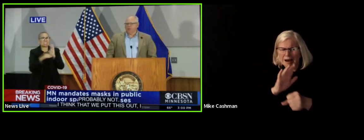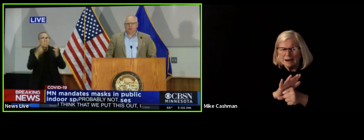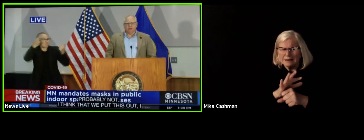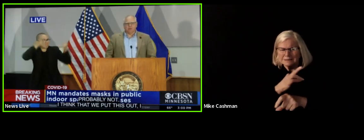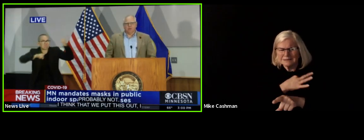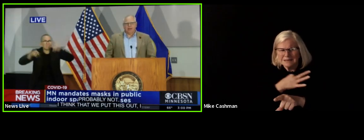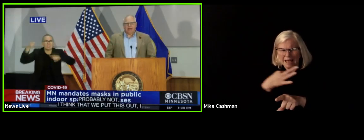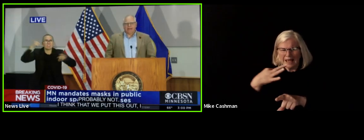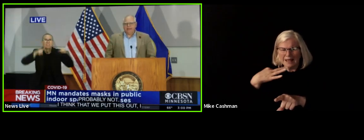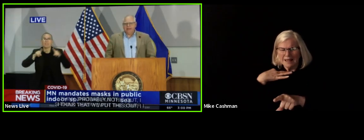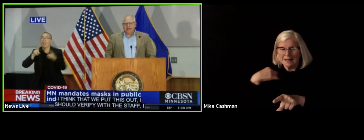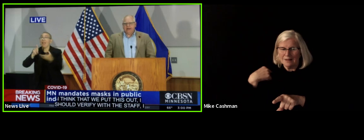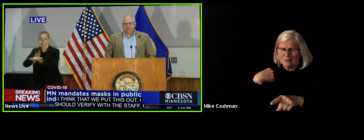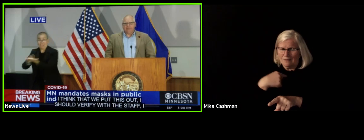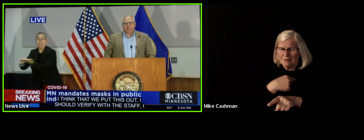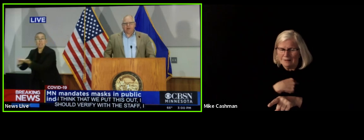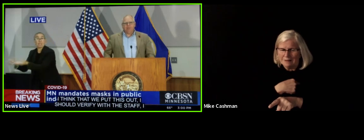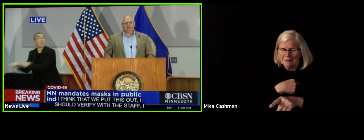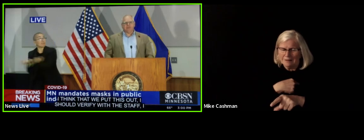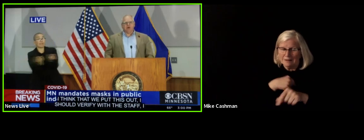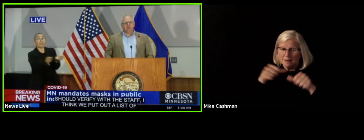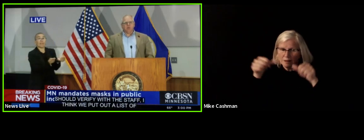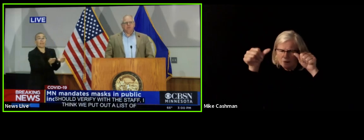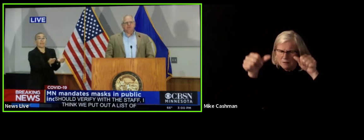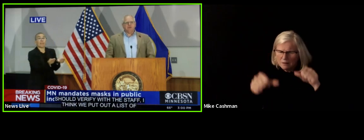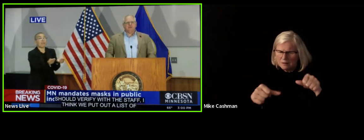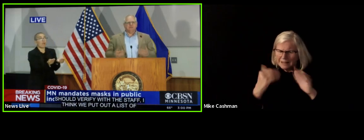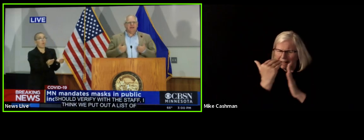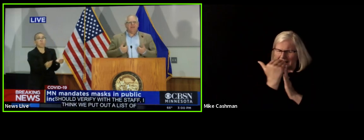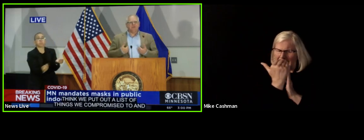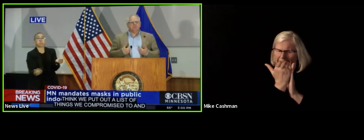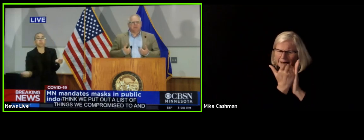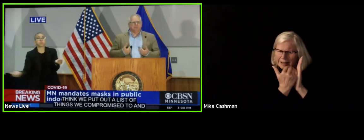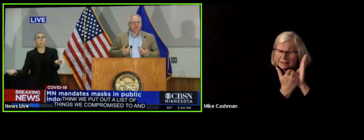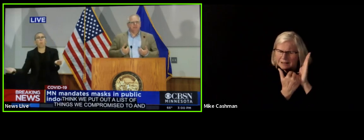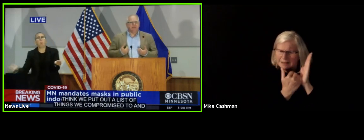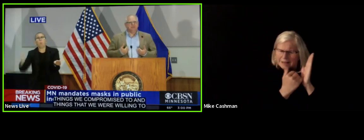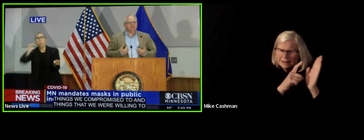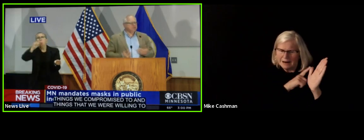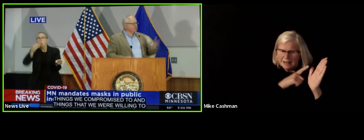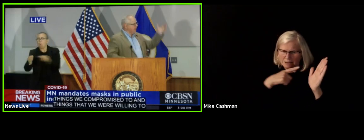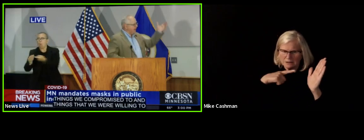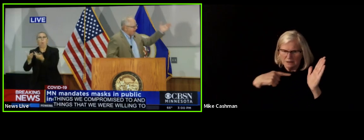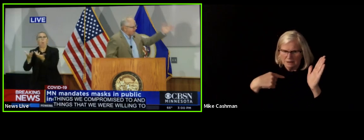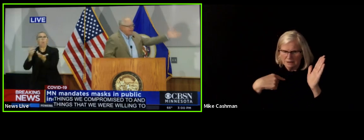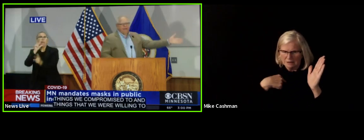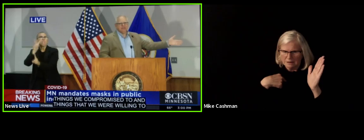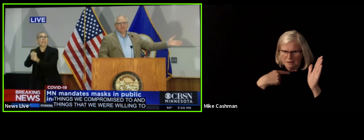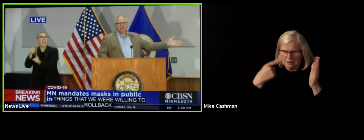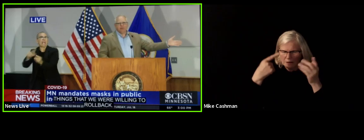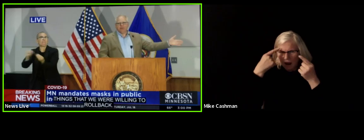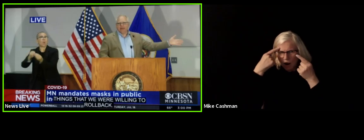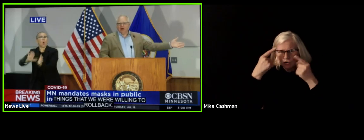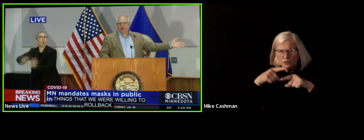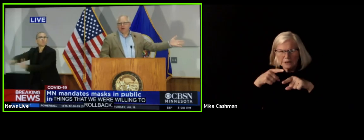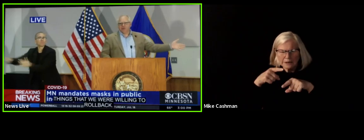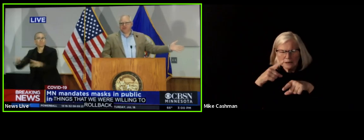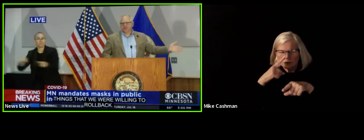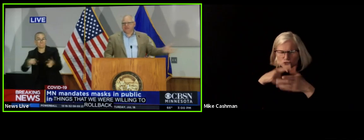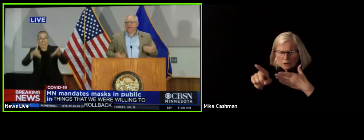we were willing to roll back. The problem is, though, is one of the things is I have the responsibility to make these decisions at the guidance of a public